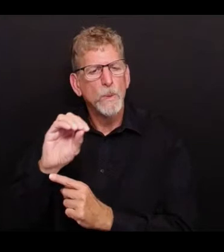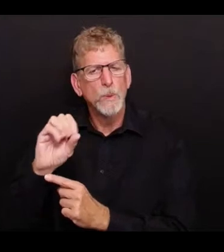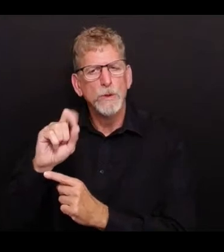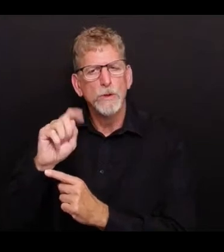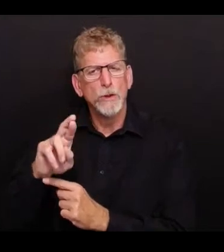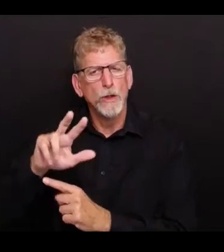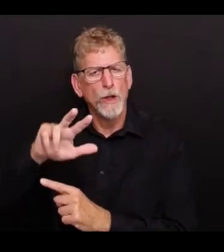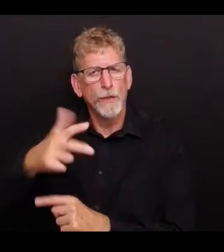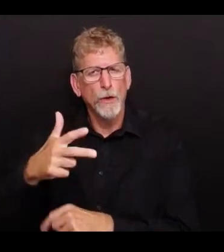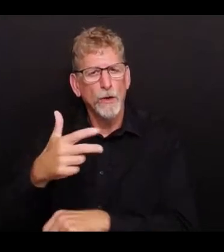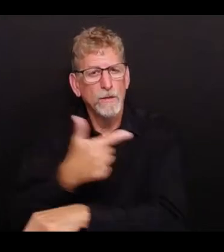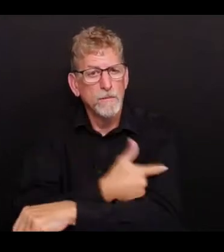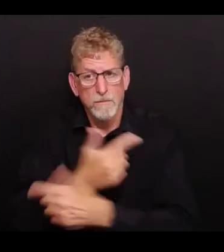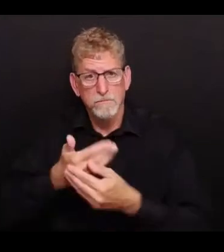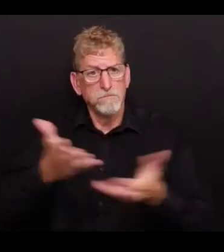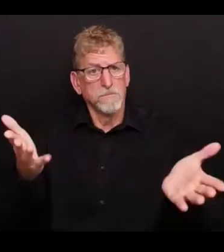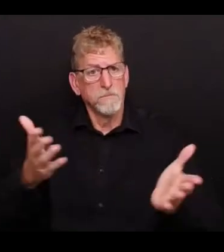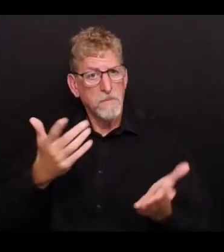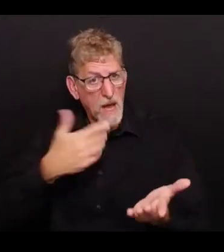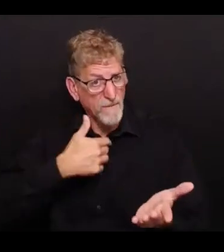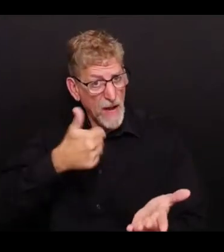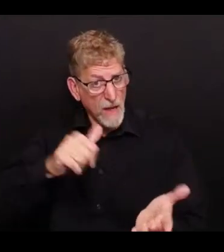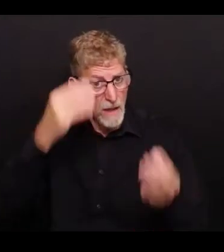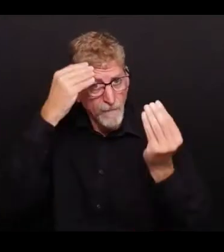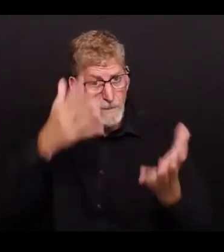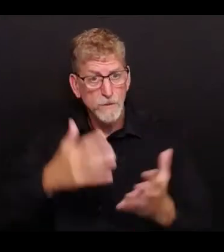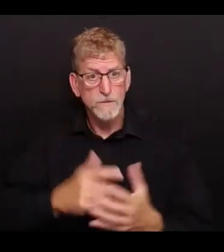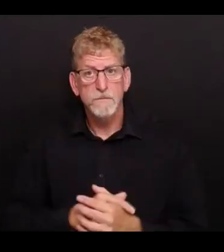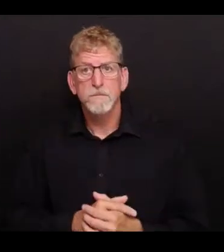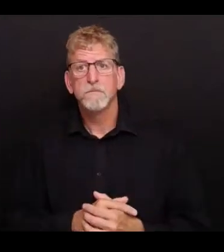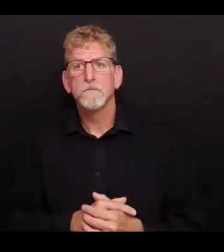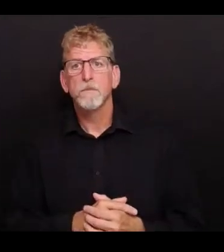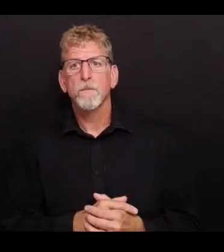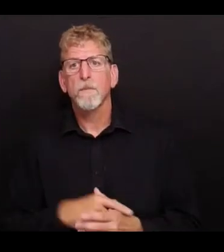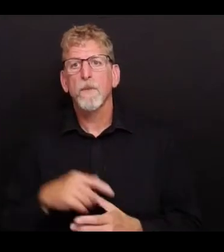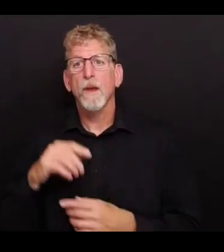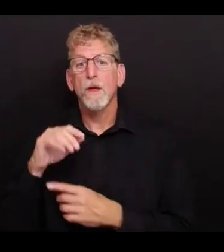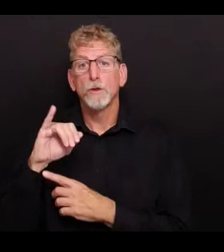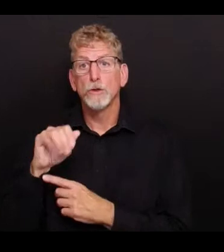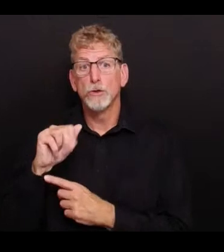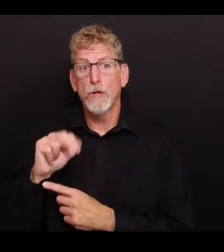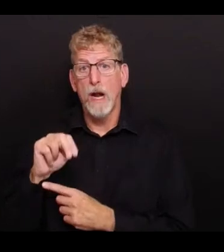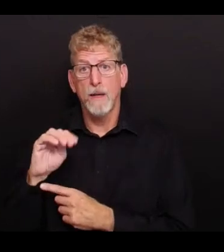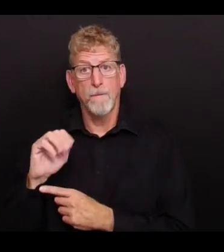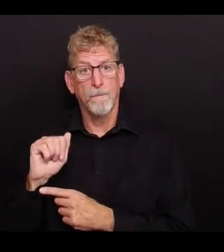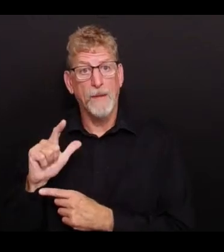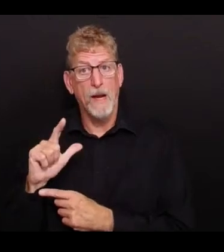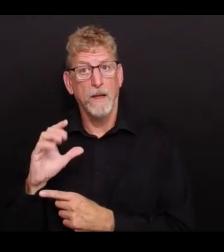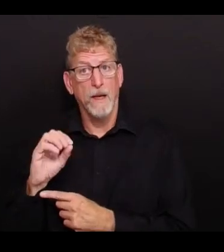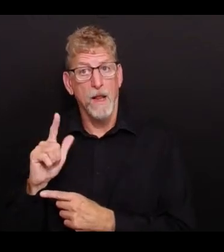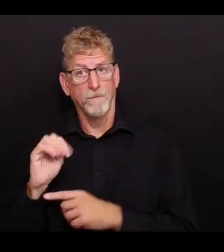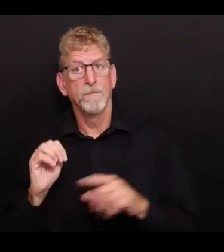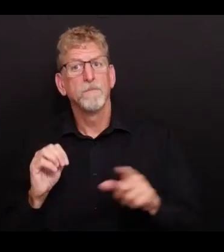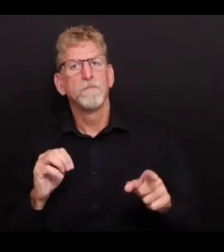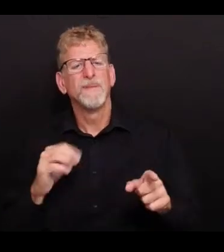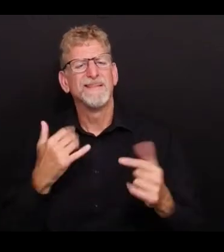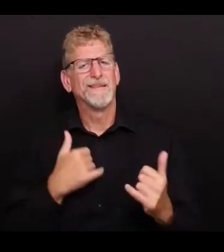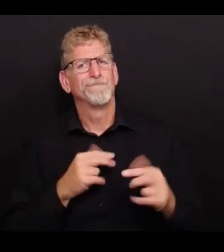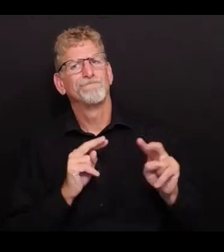That is, this is Commissioner Malcolm. That's certainly something that we are awaiting guidance on from